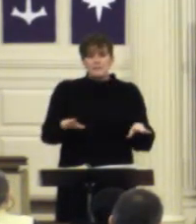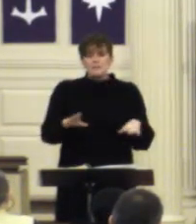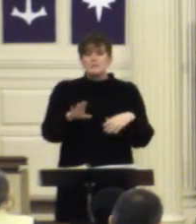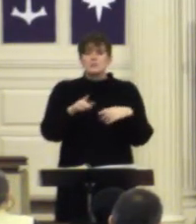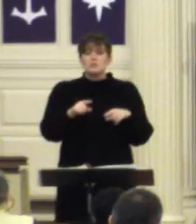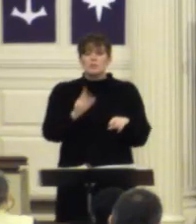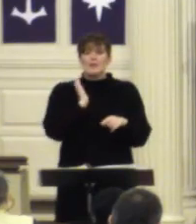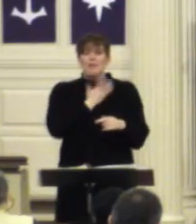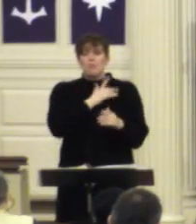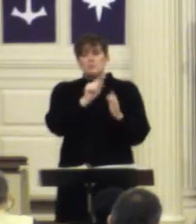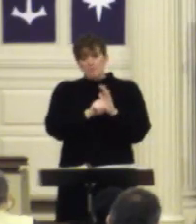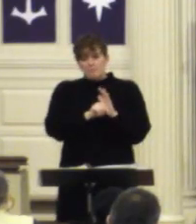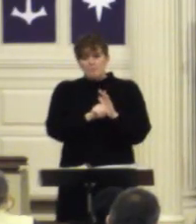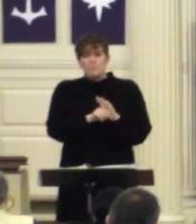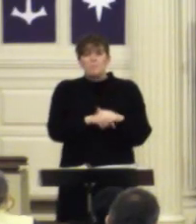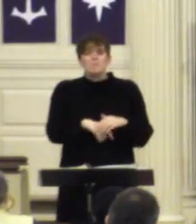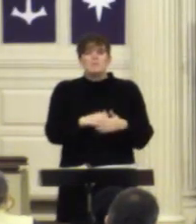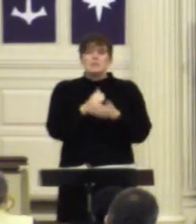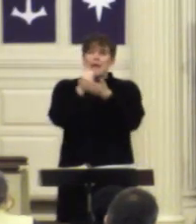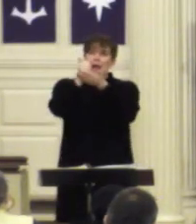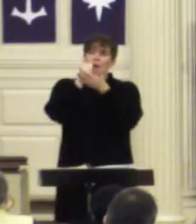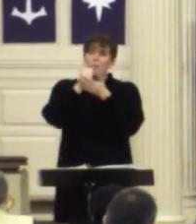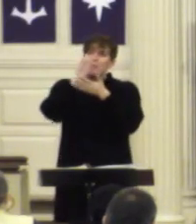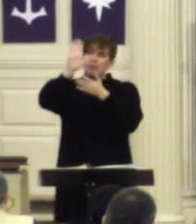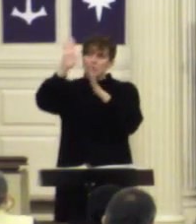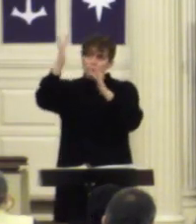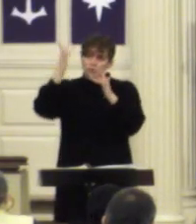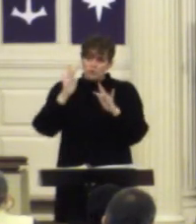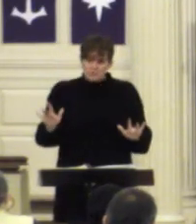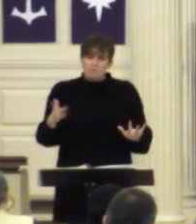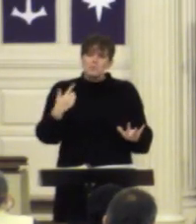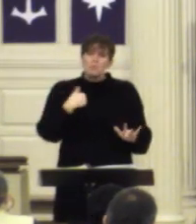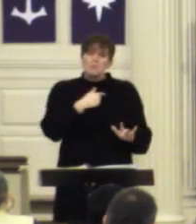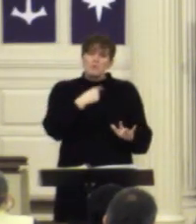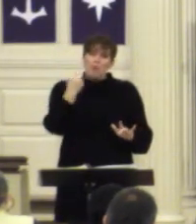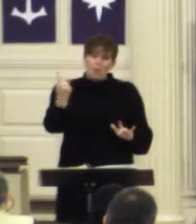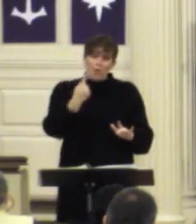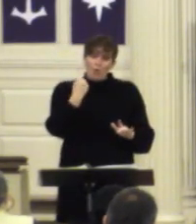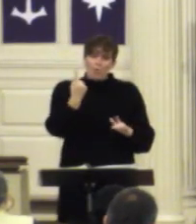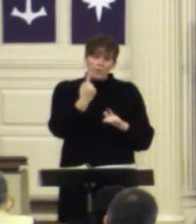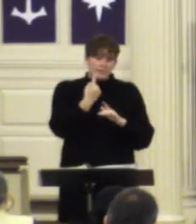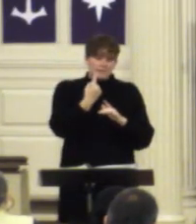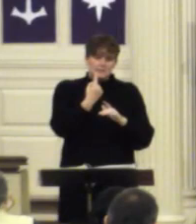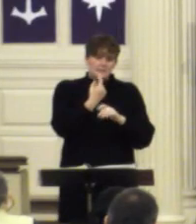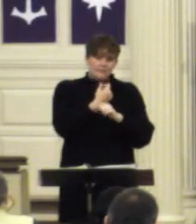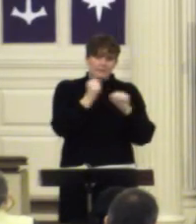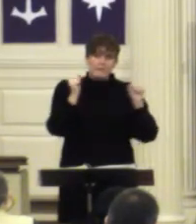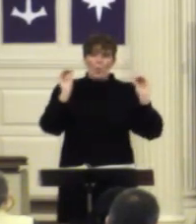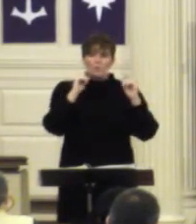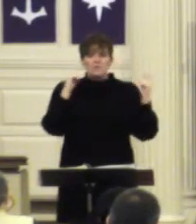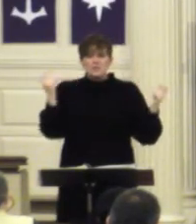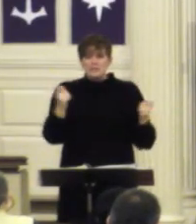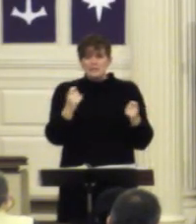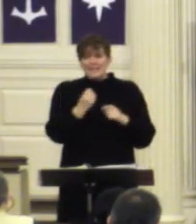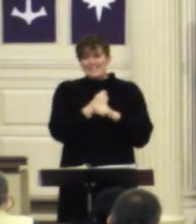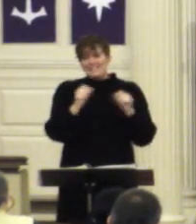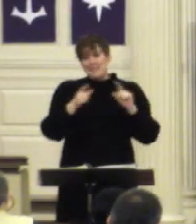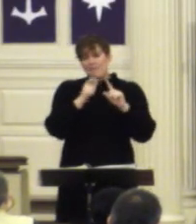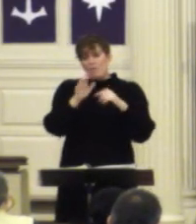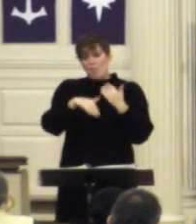days, that by the help of your mercy, we may be always free from sin and safe from all